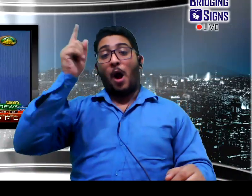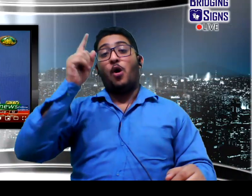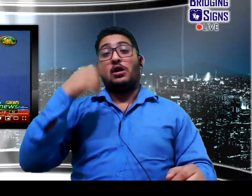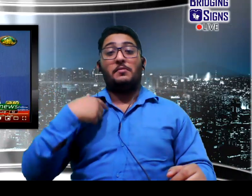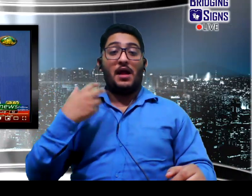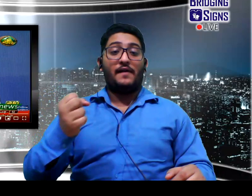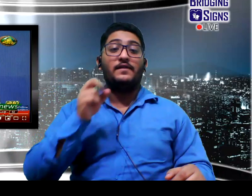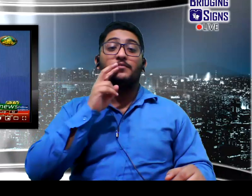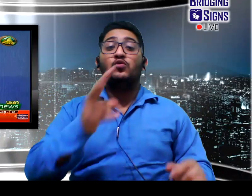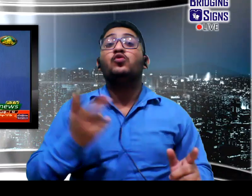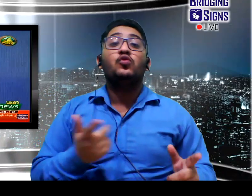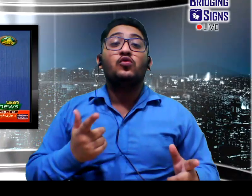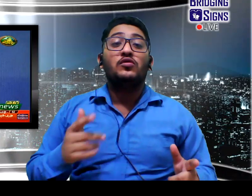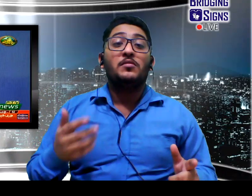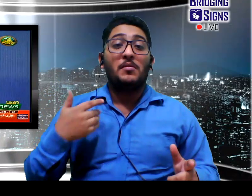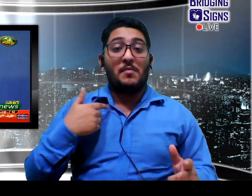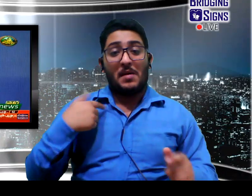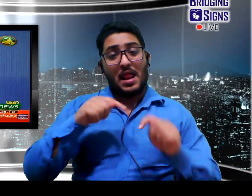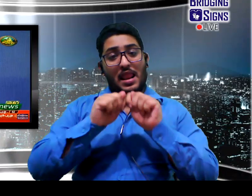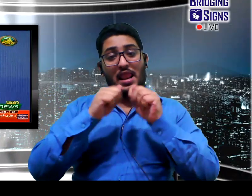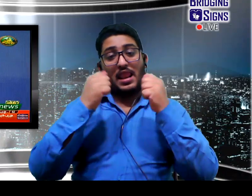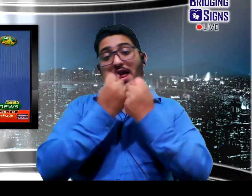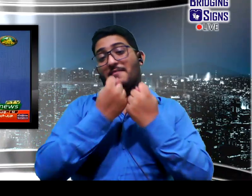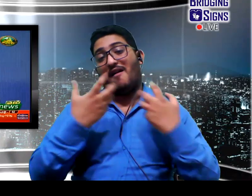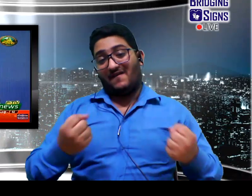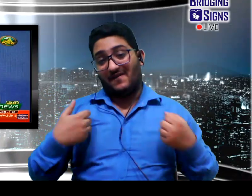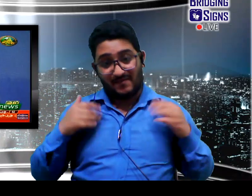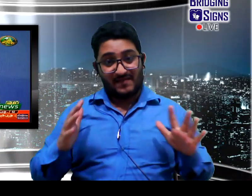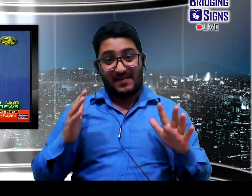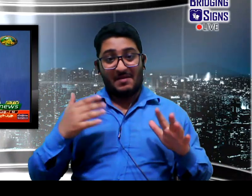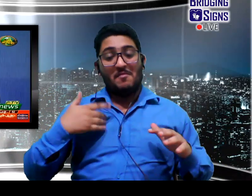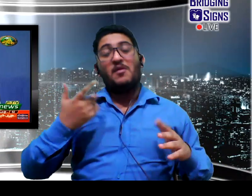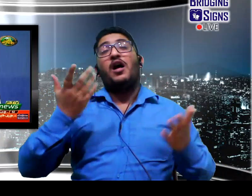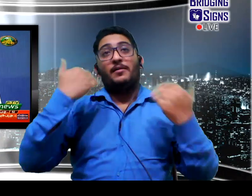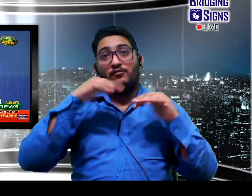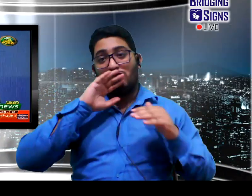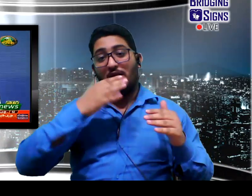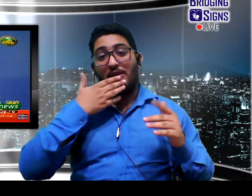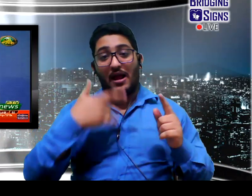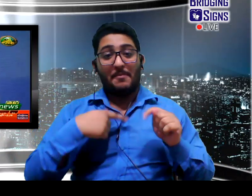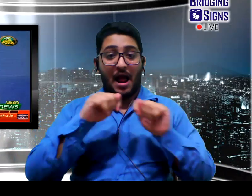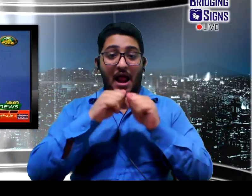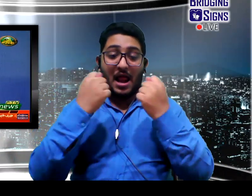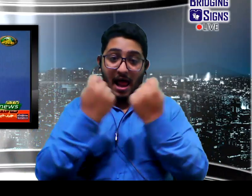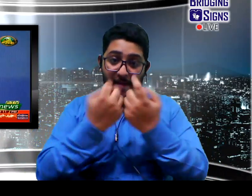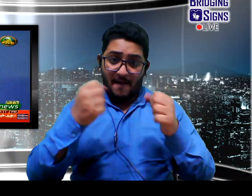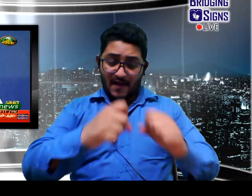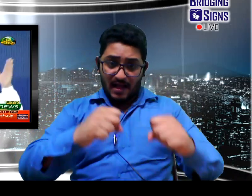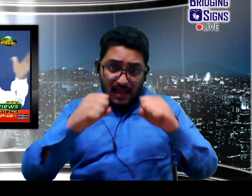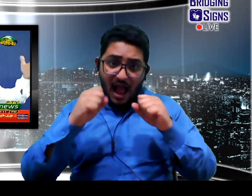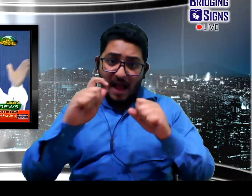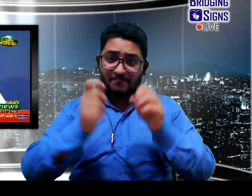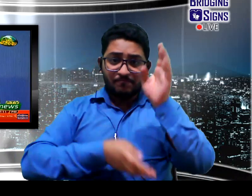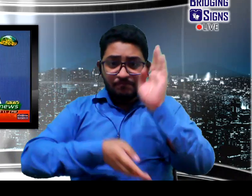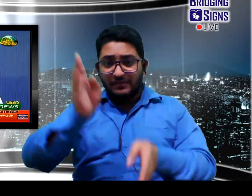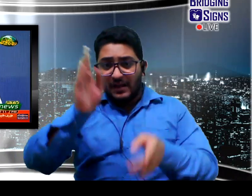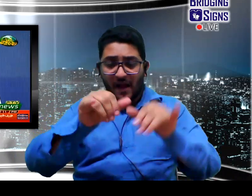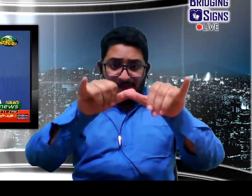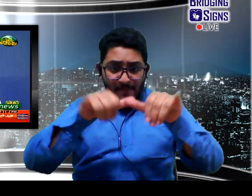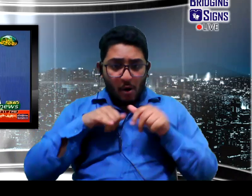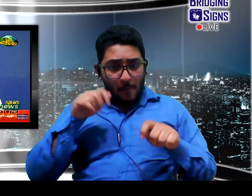today that we have a team. We finally have a team which knows where we are headed. We've got a